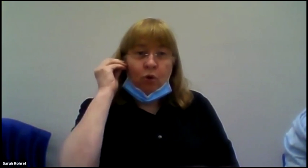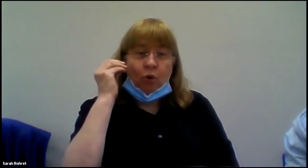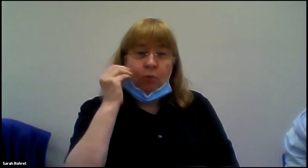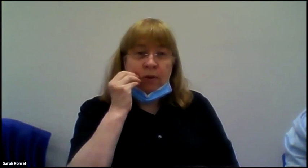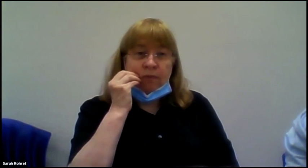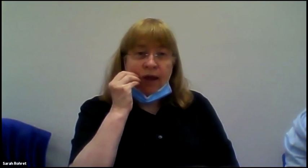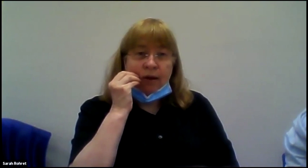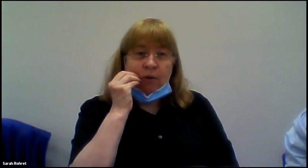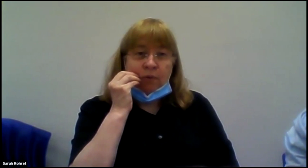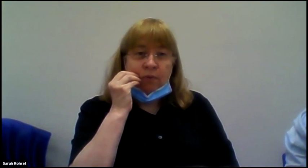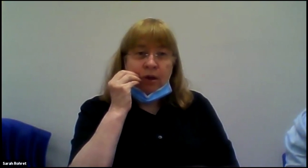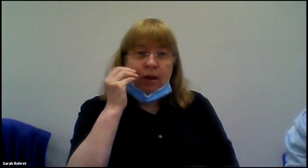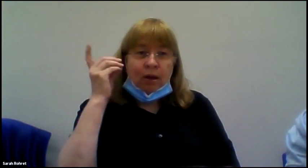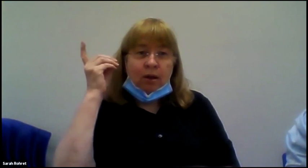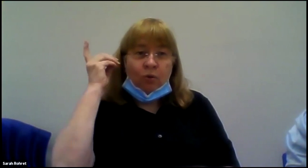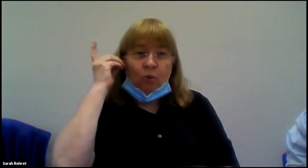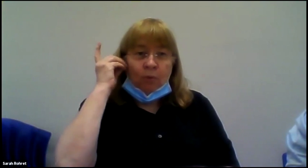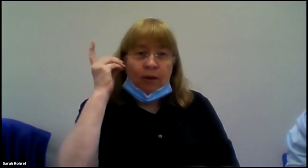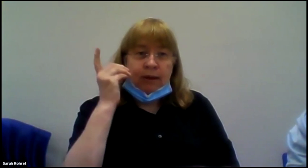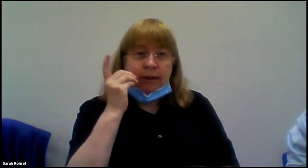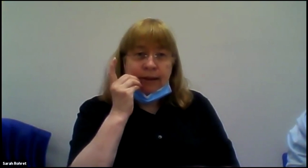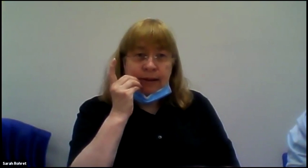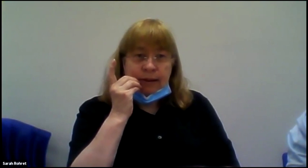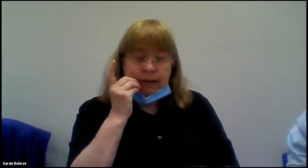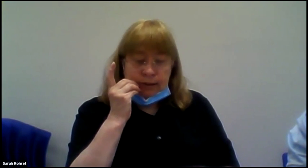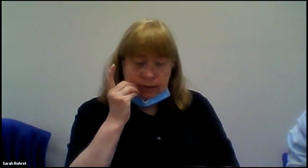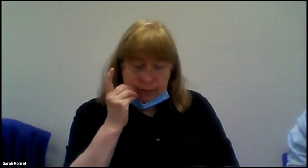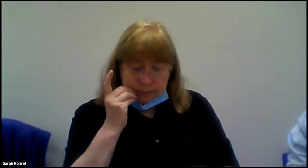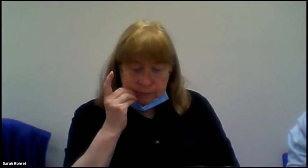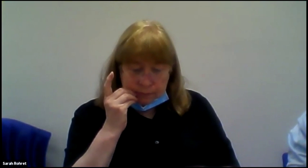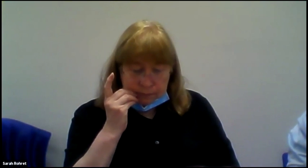home is a flat O, the dorm is a D.